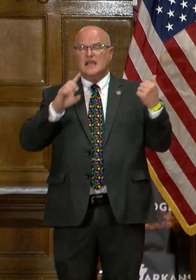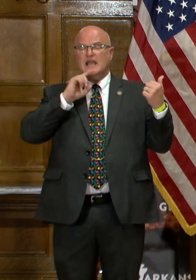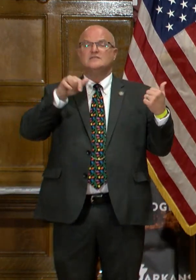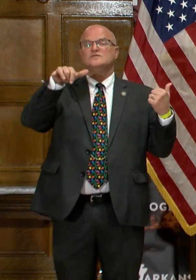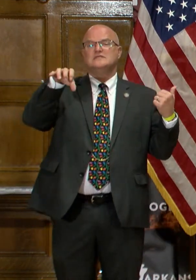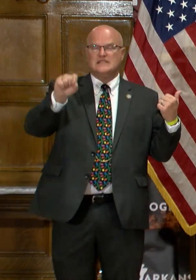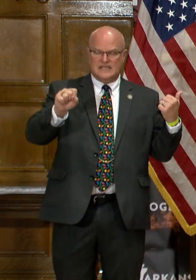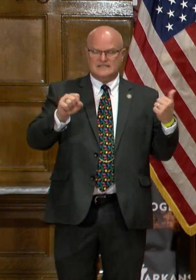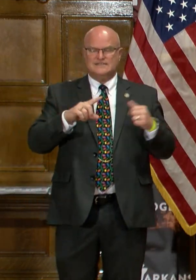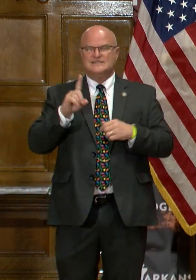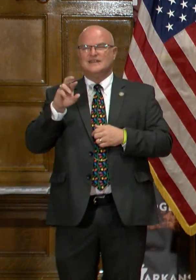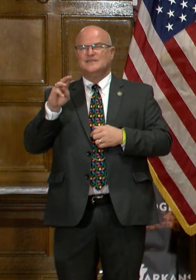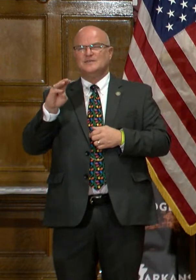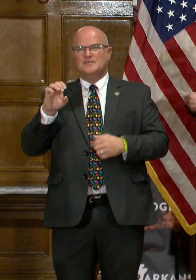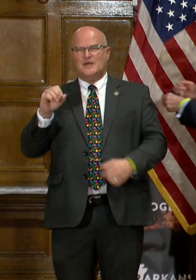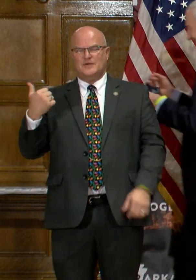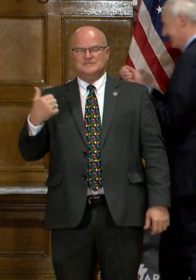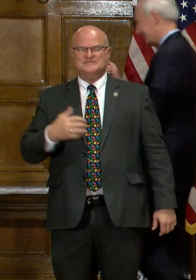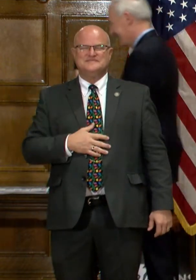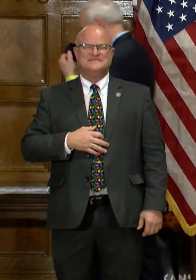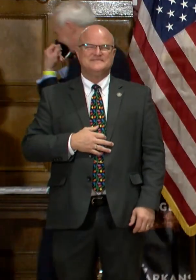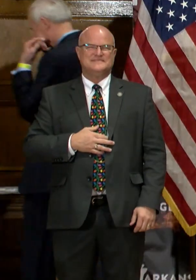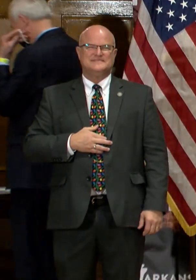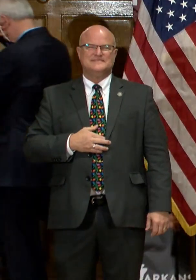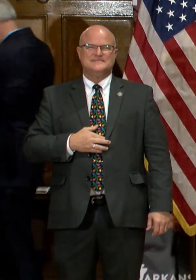but Dr. Romero.